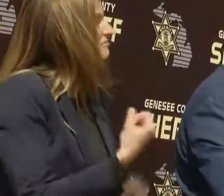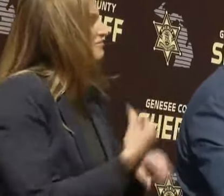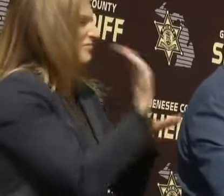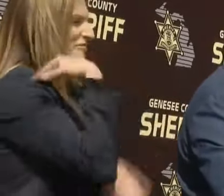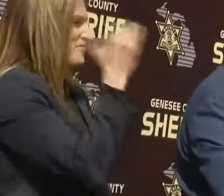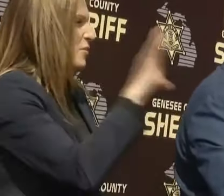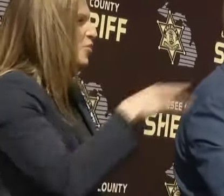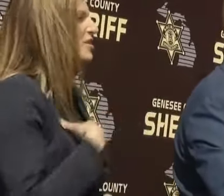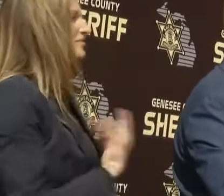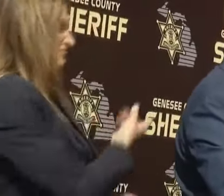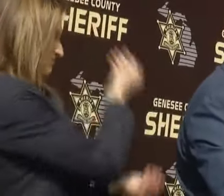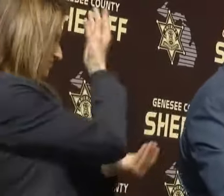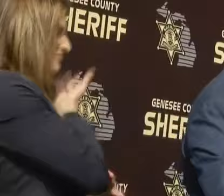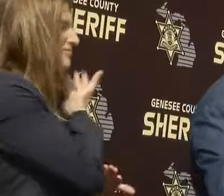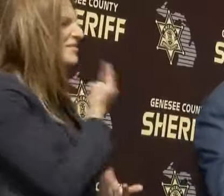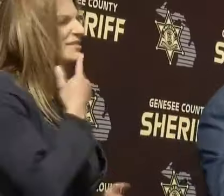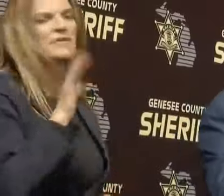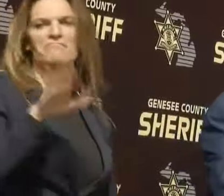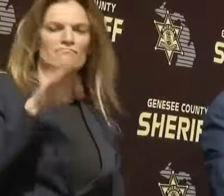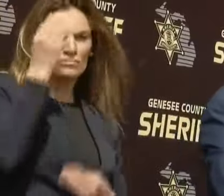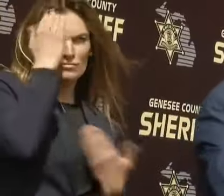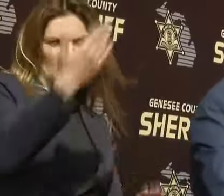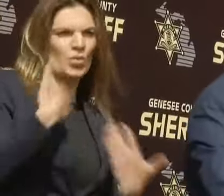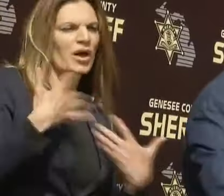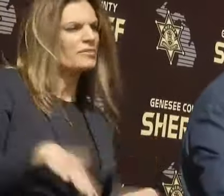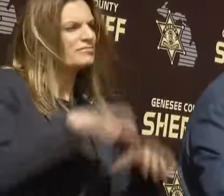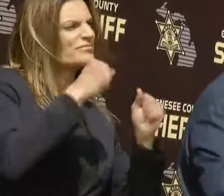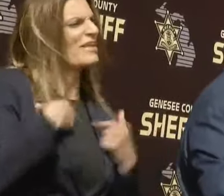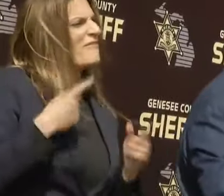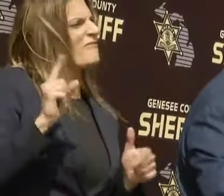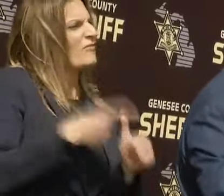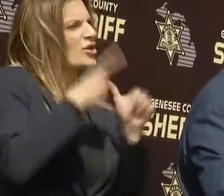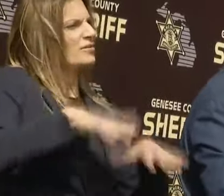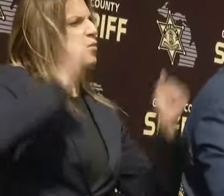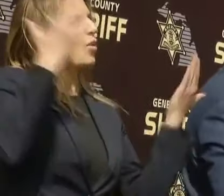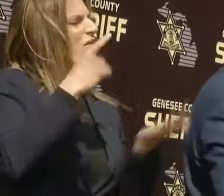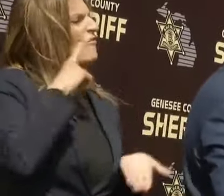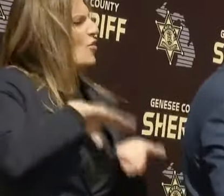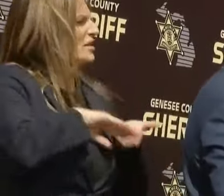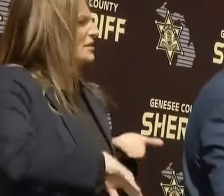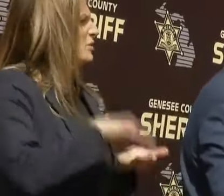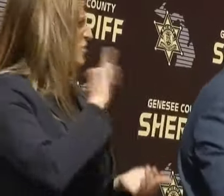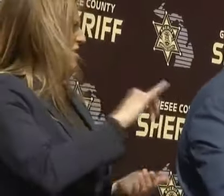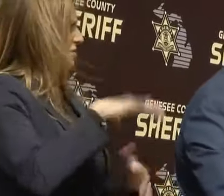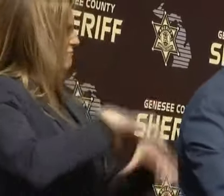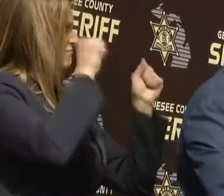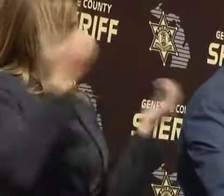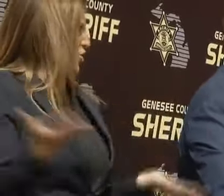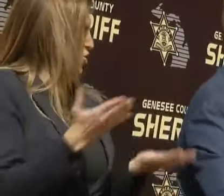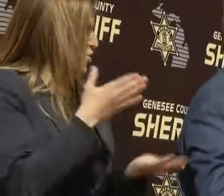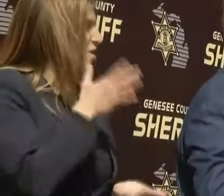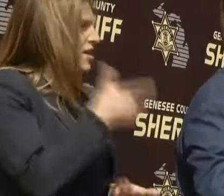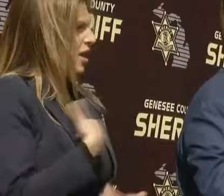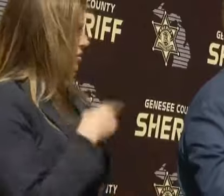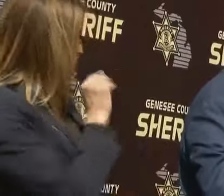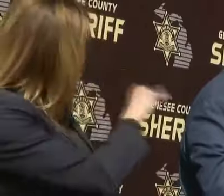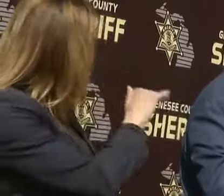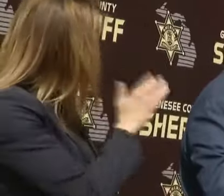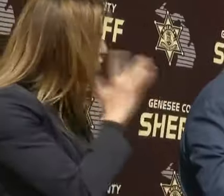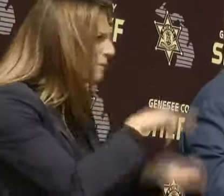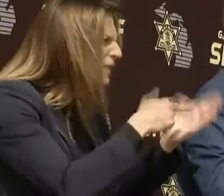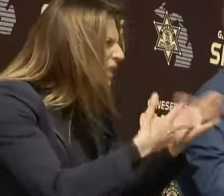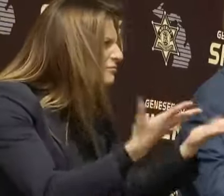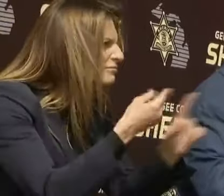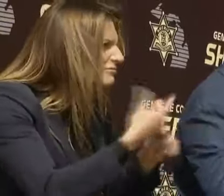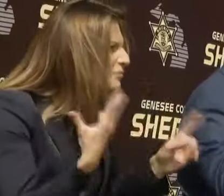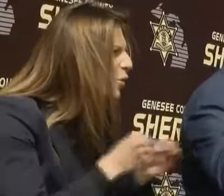Sheriff, you know, we're looking for venues to host the first expungement fair. It wasn't even final. And I said, what is it going to